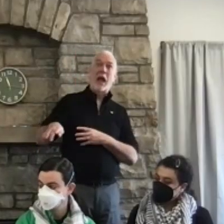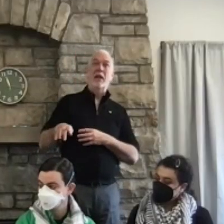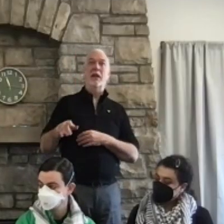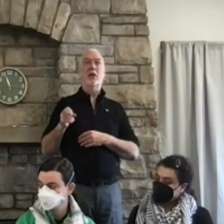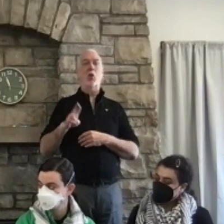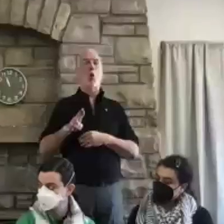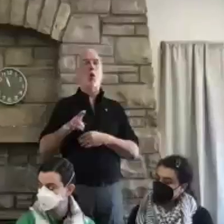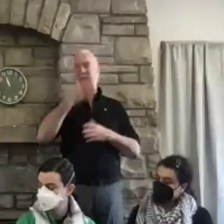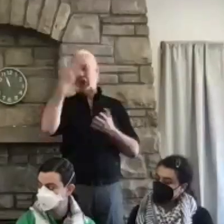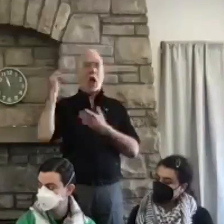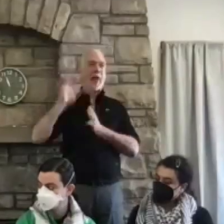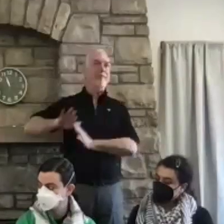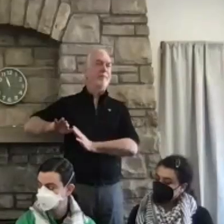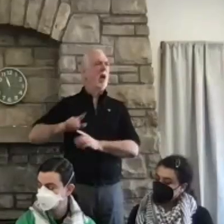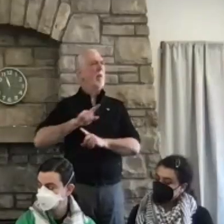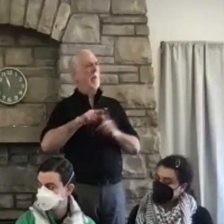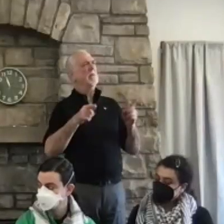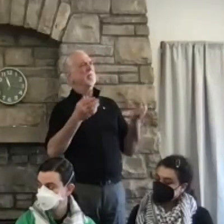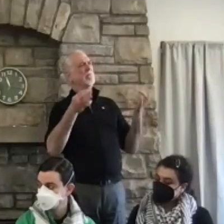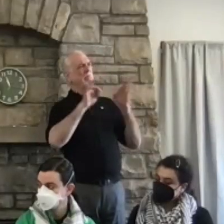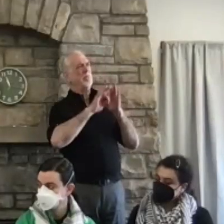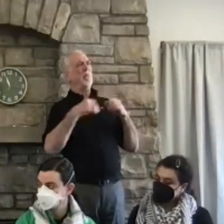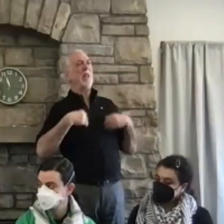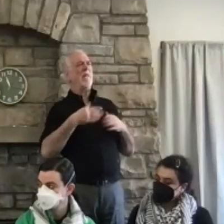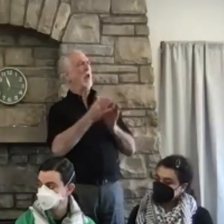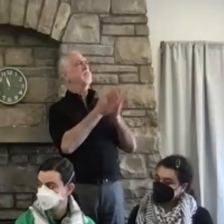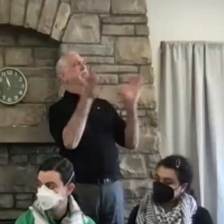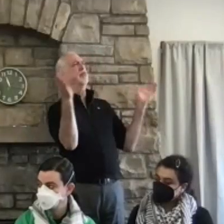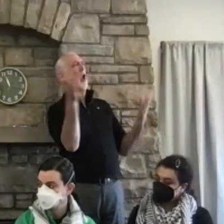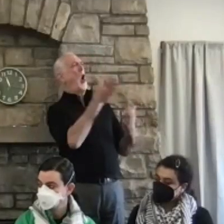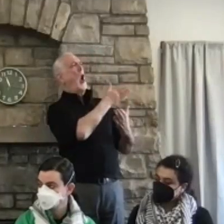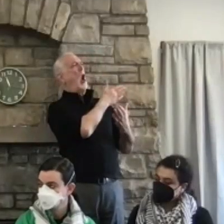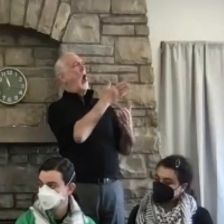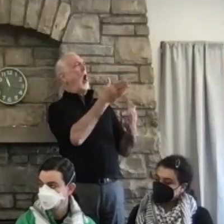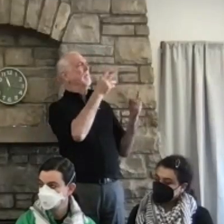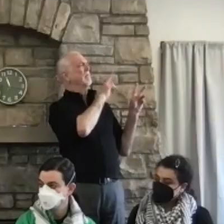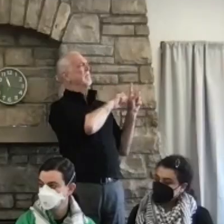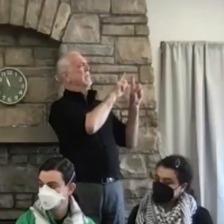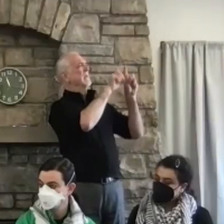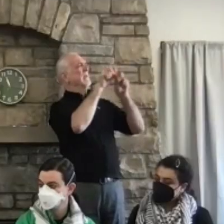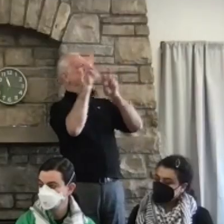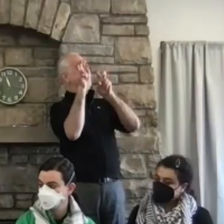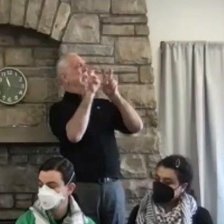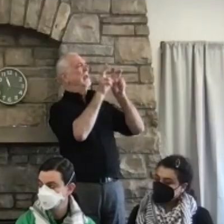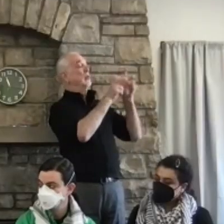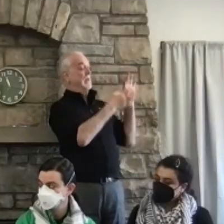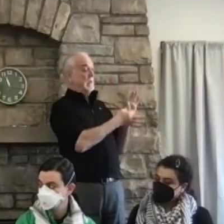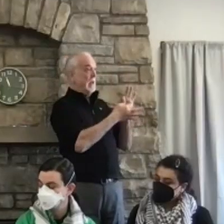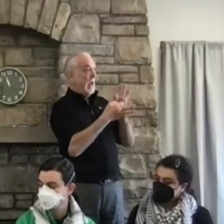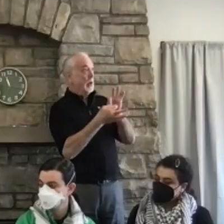It's so important to take a broad view of how these issues are very much interconnected. So our